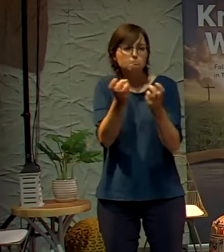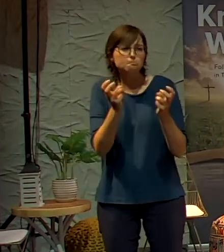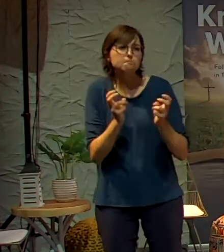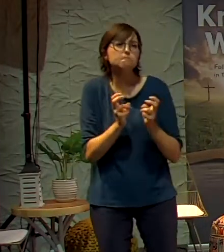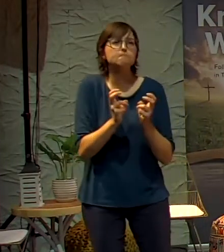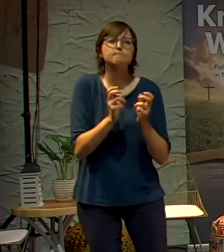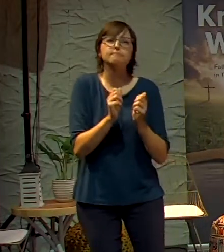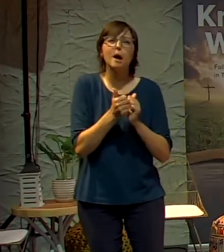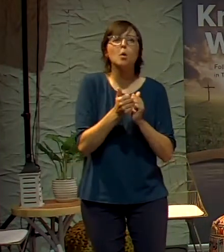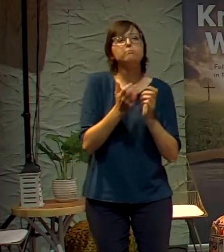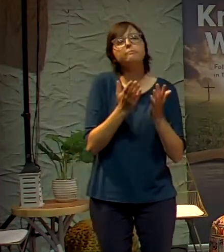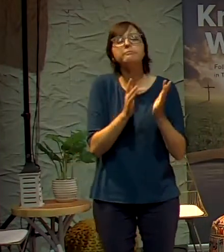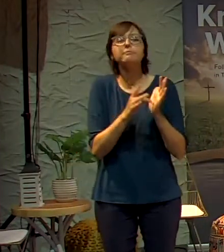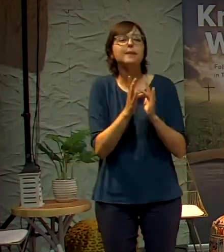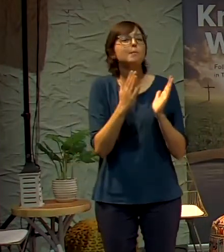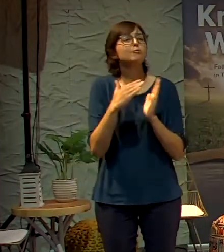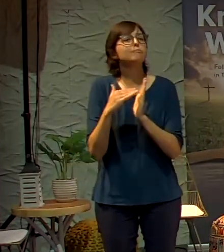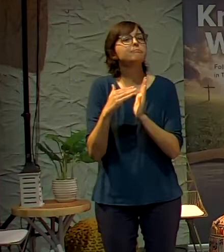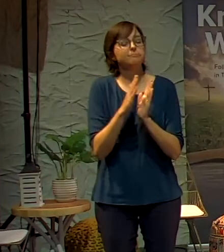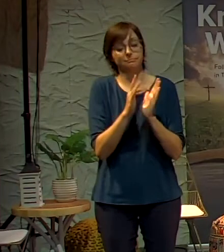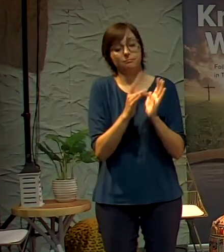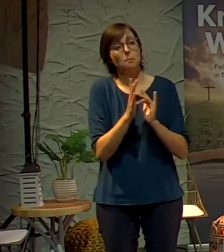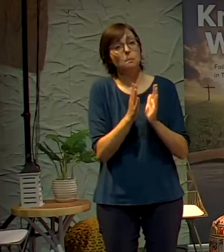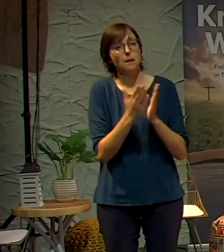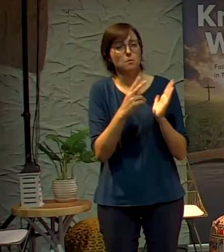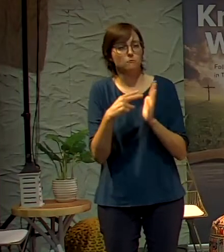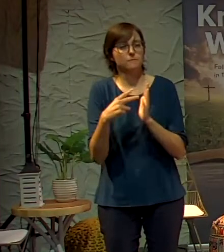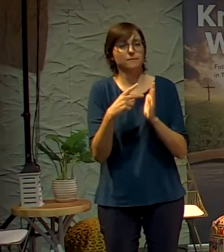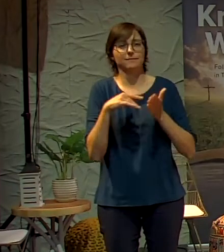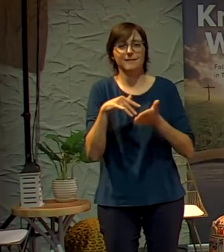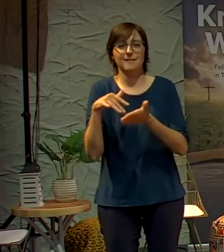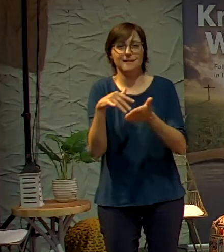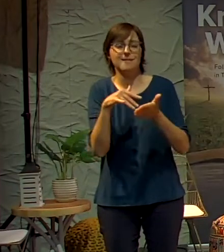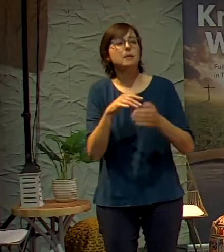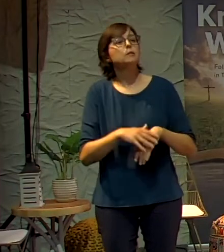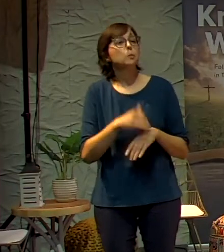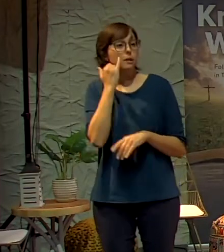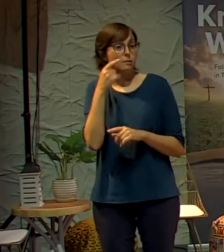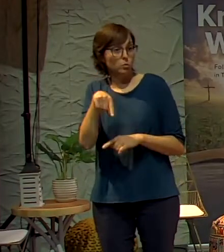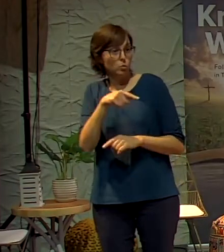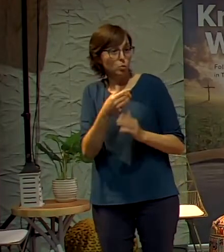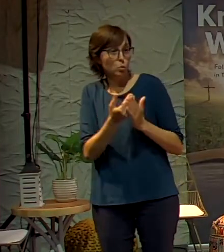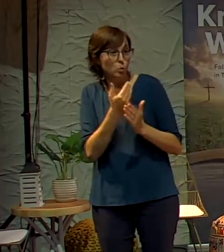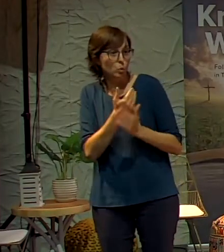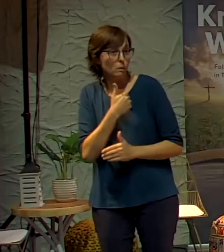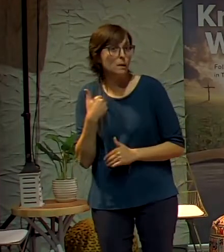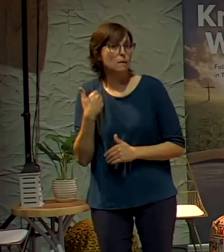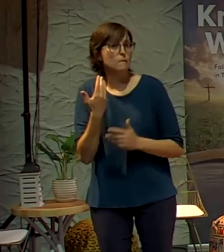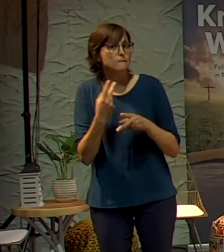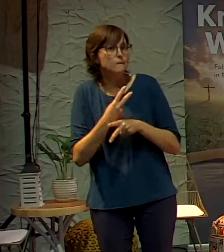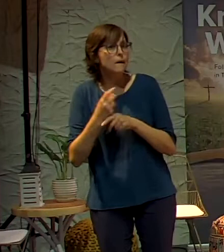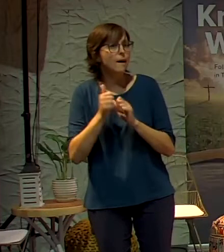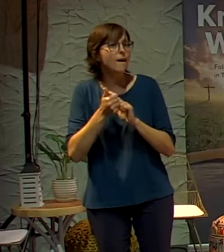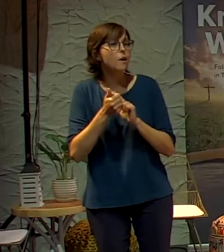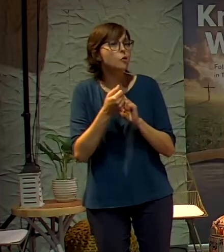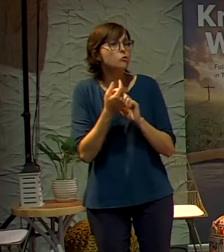other, like in this church. One of the members of the church, so if you're new and you want to find out how to do this,